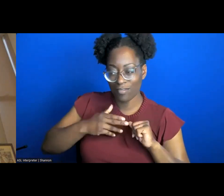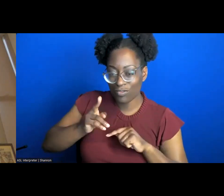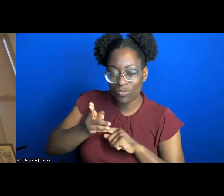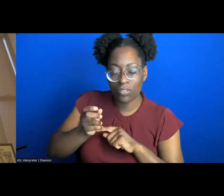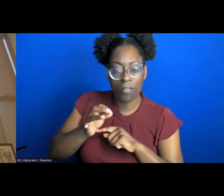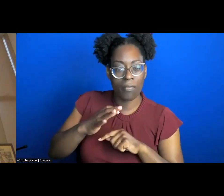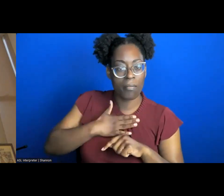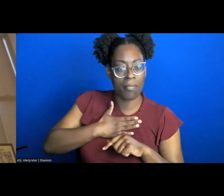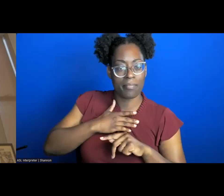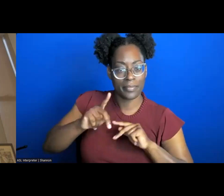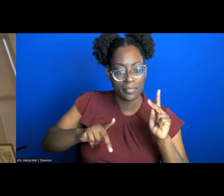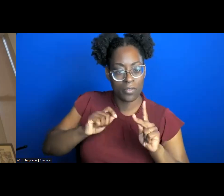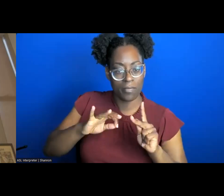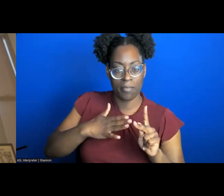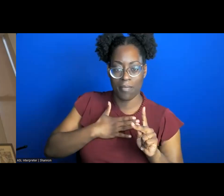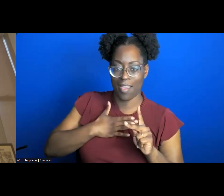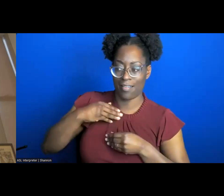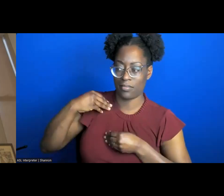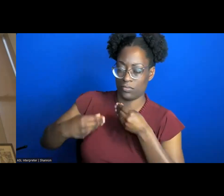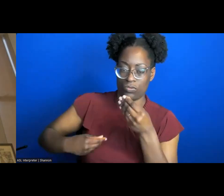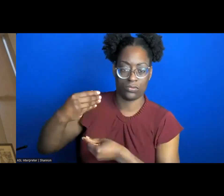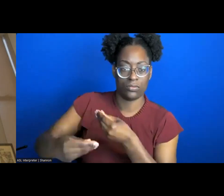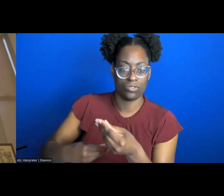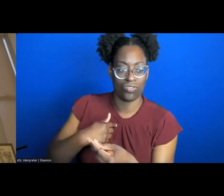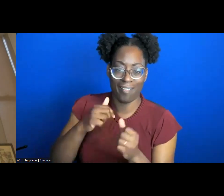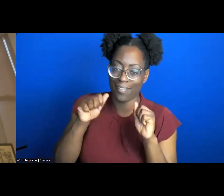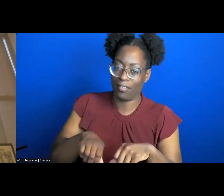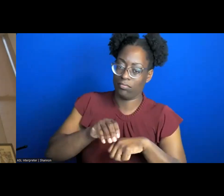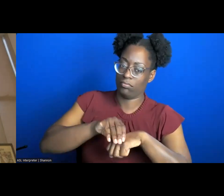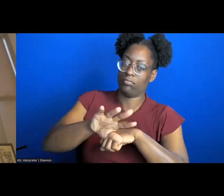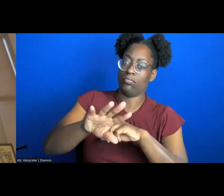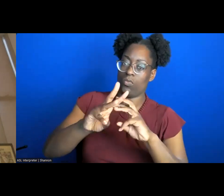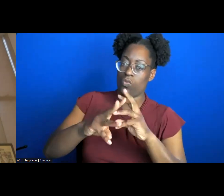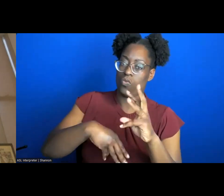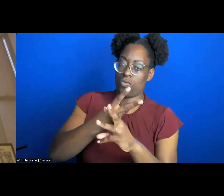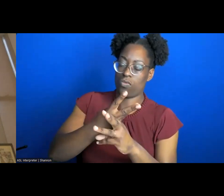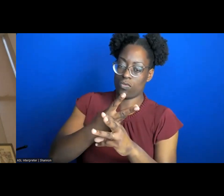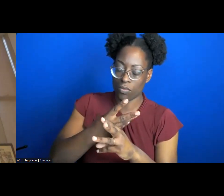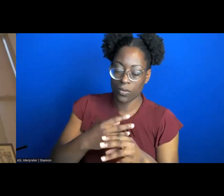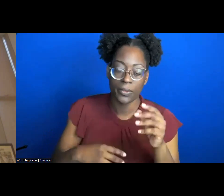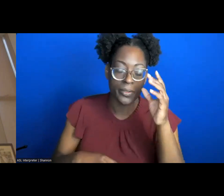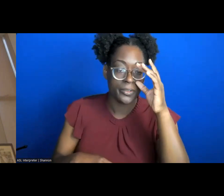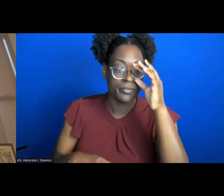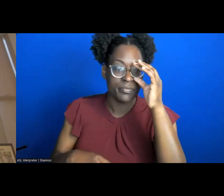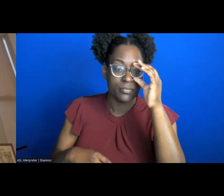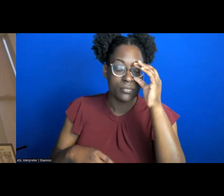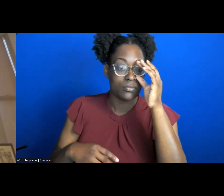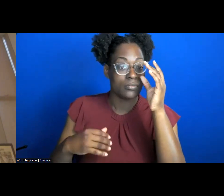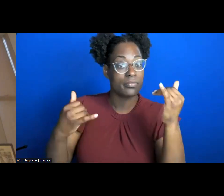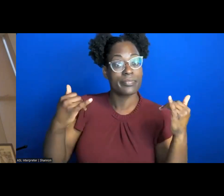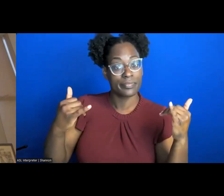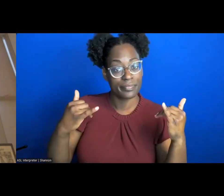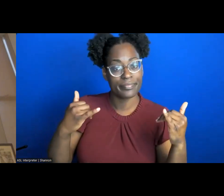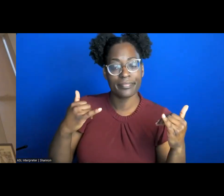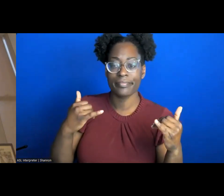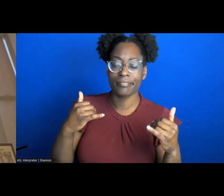is truly optimistic about their potential to shape the world. And so as we continue this conversation today, I want to continue to reflect on the fact that